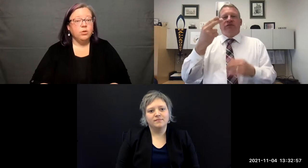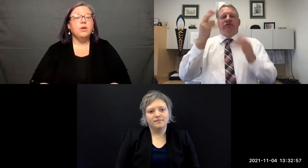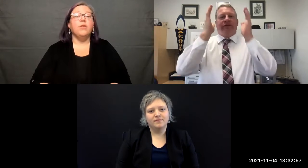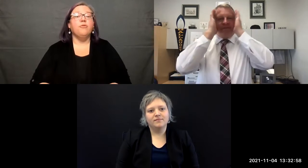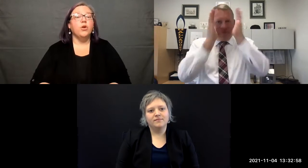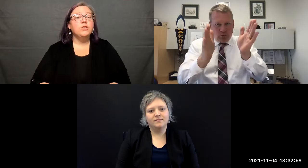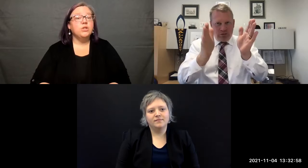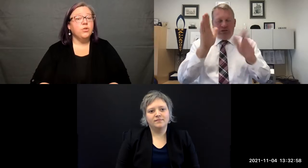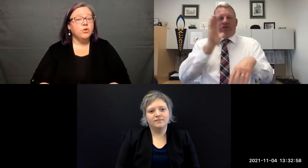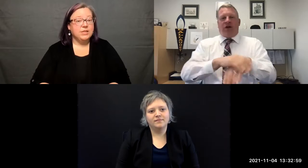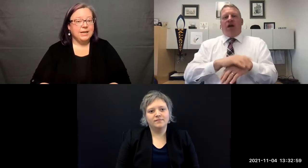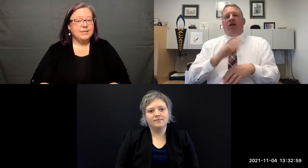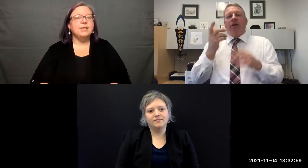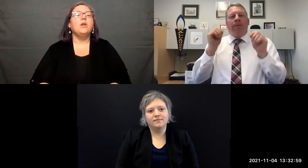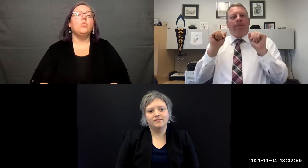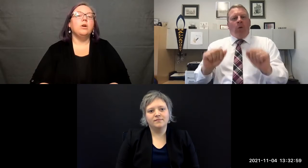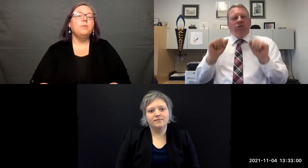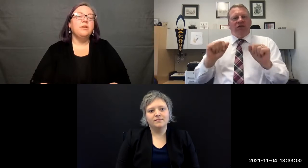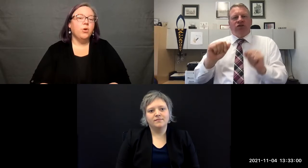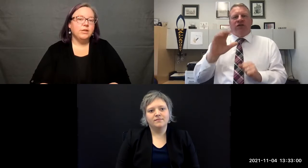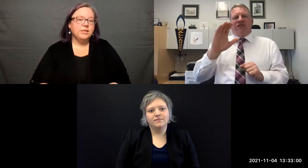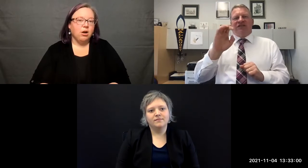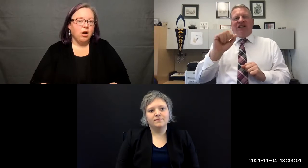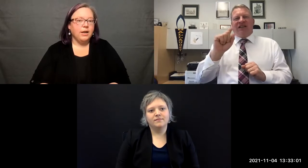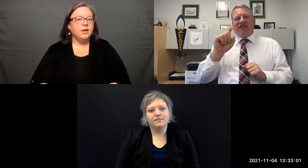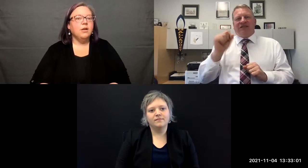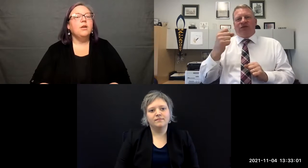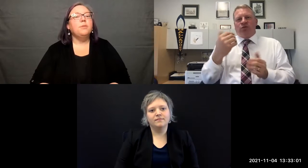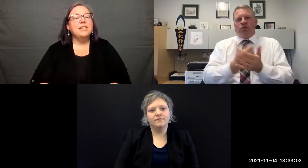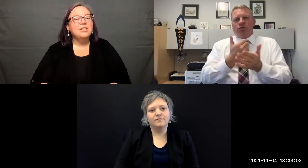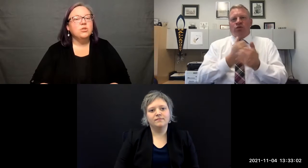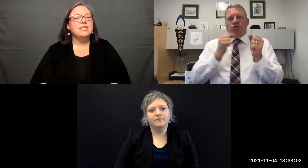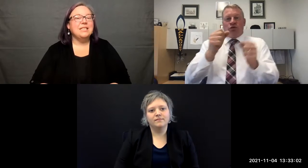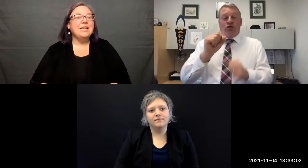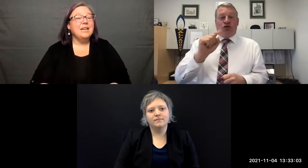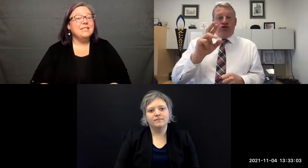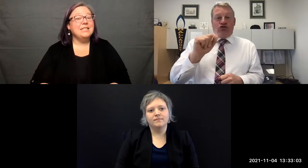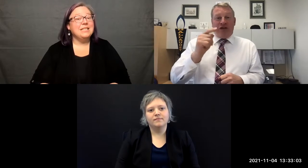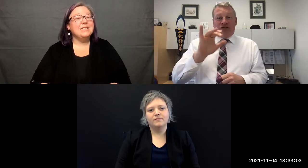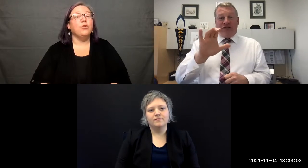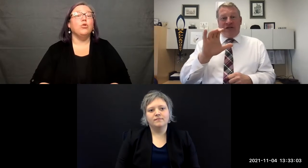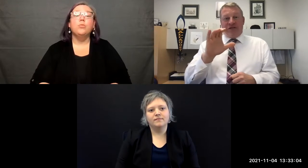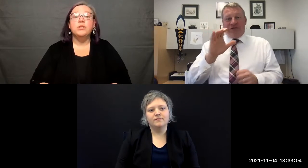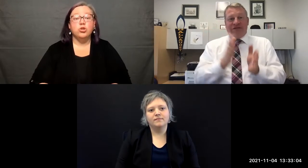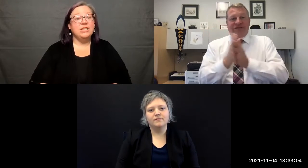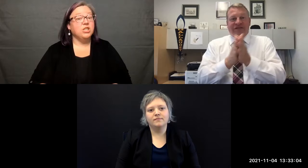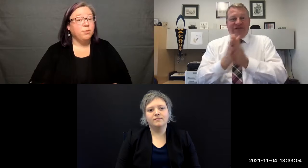the first Thursdays will be focused on potential CEASD's group strategic